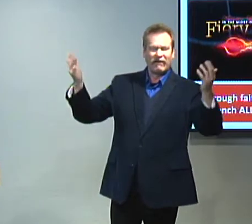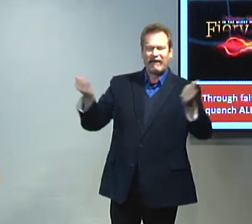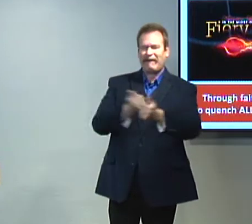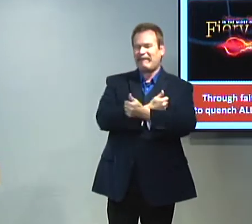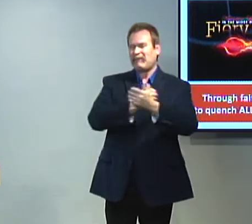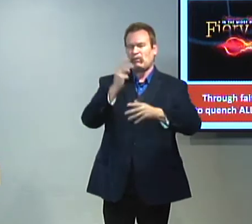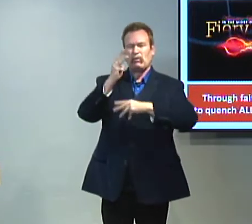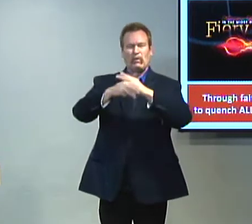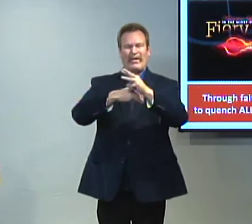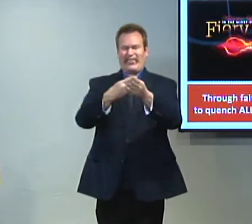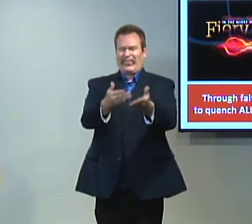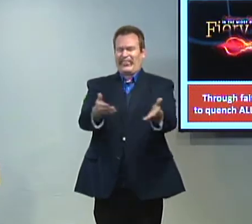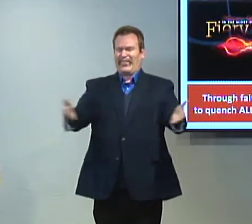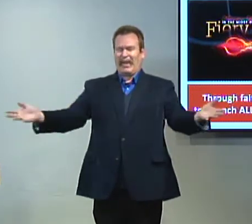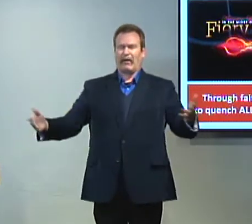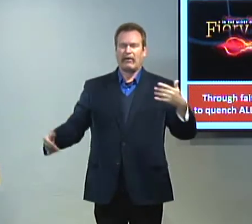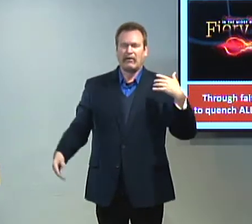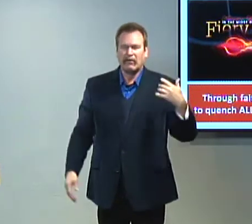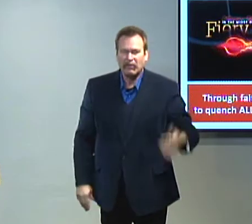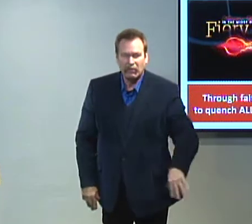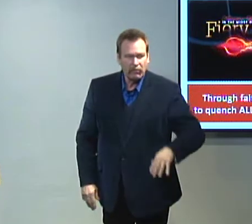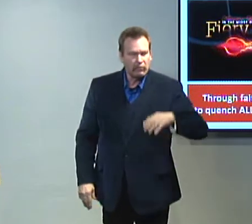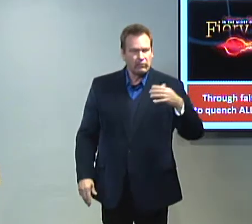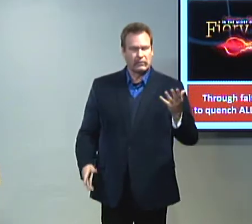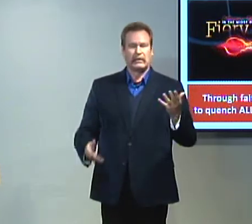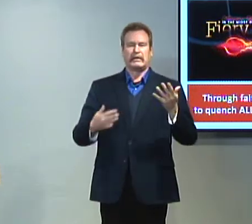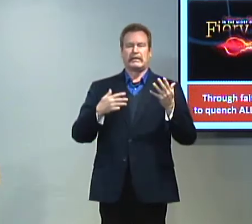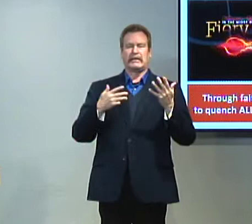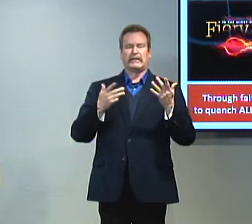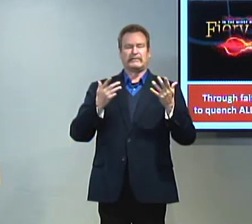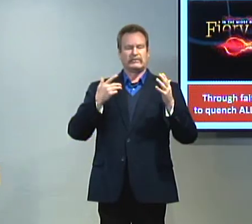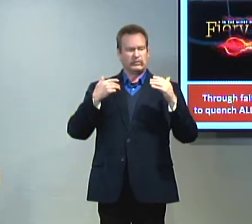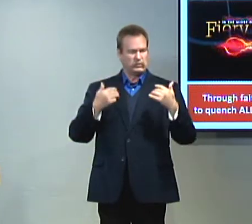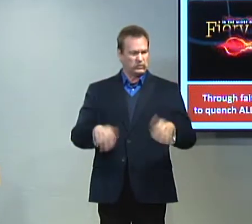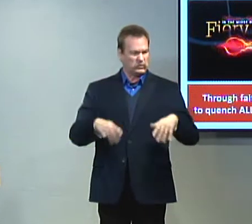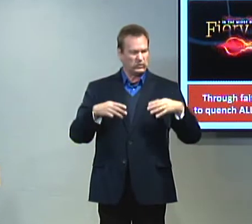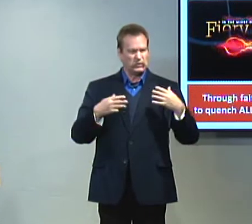things that they say are so beautiful, are so wonderful in all of this world.